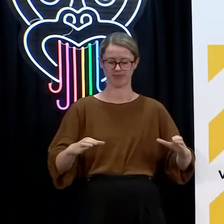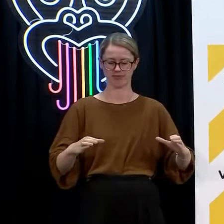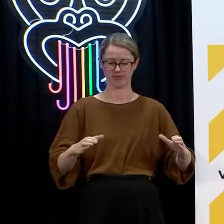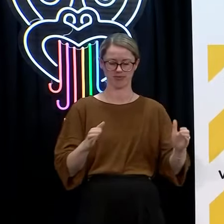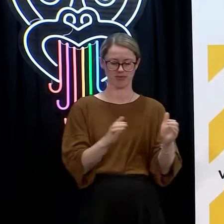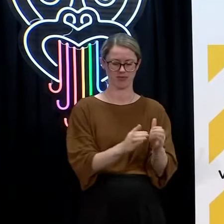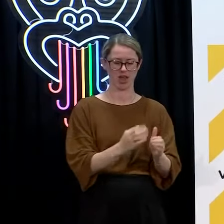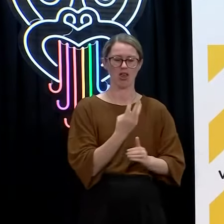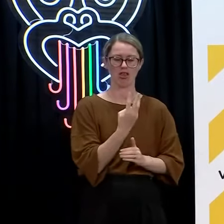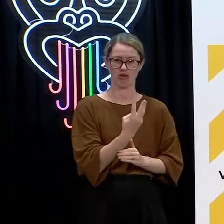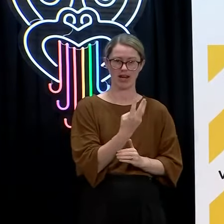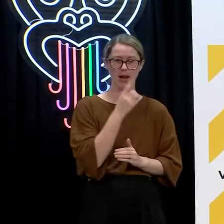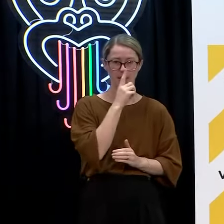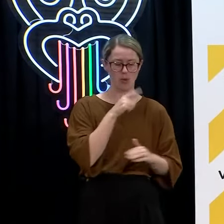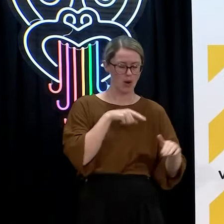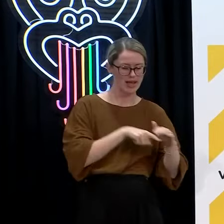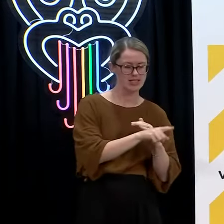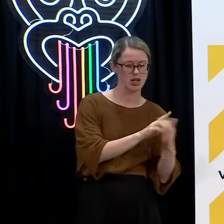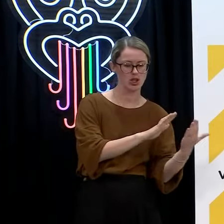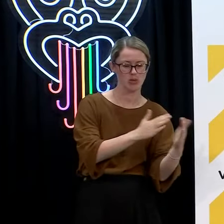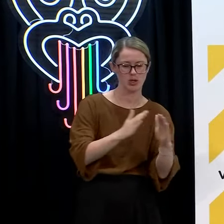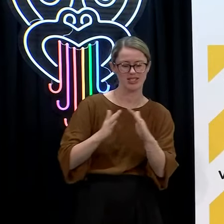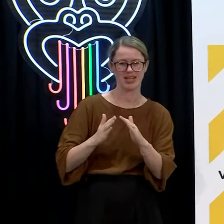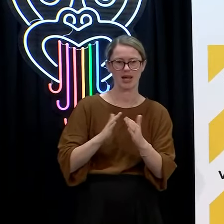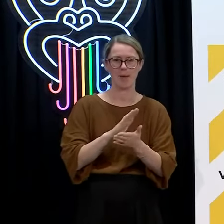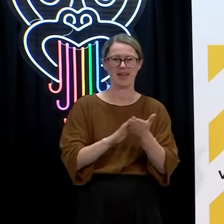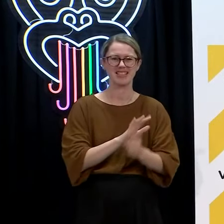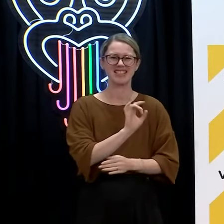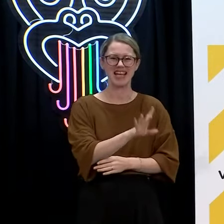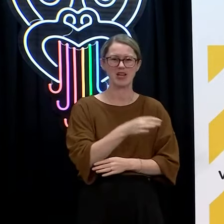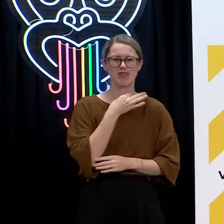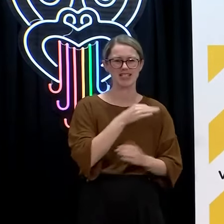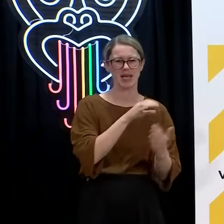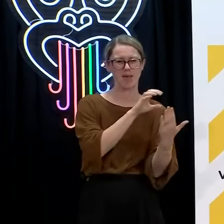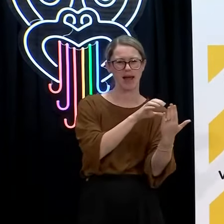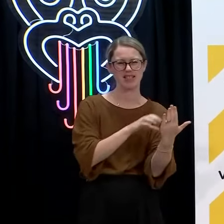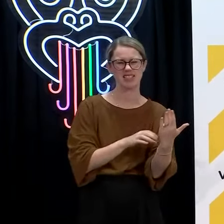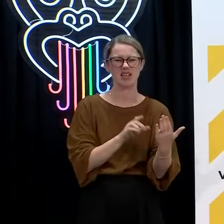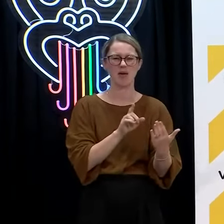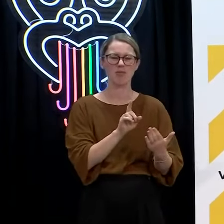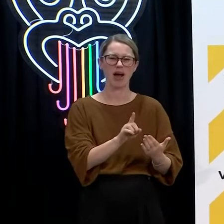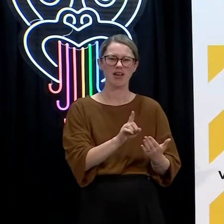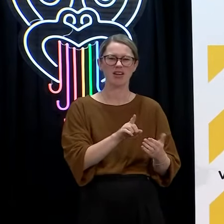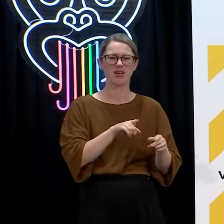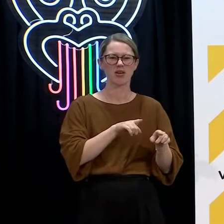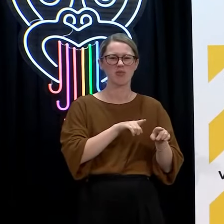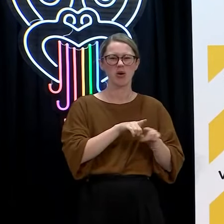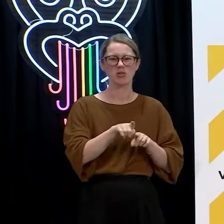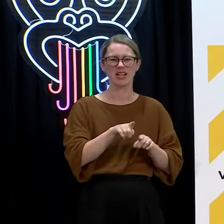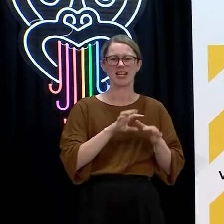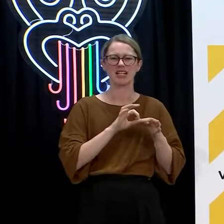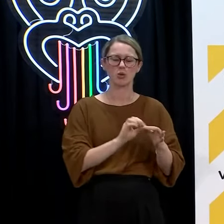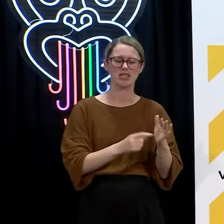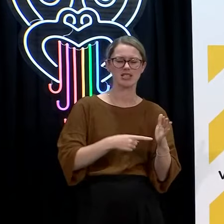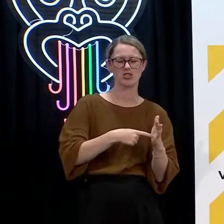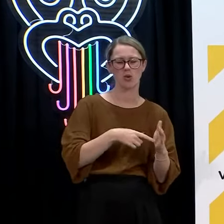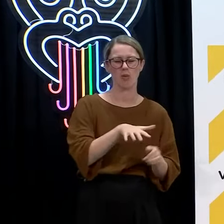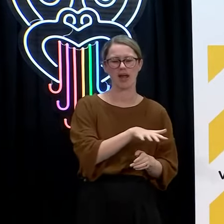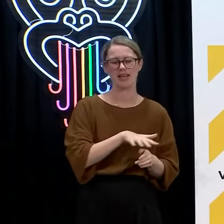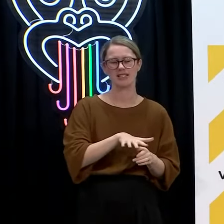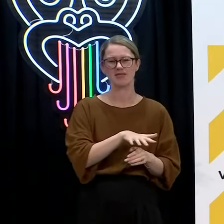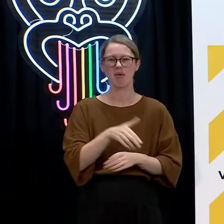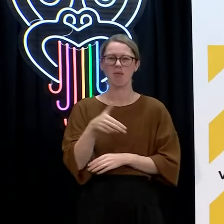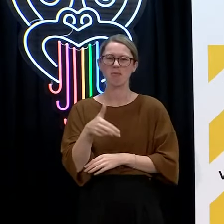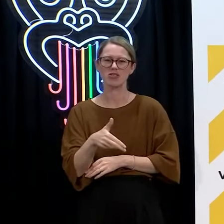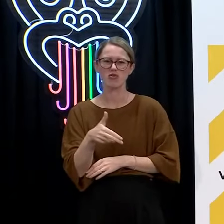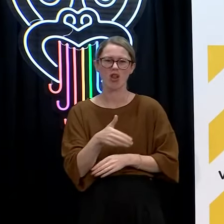3 were infectious in the community, creating 10 exposure events. However, these were all largely essential businesses such as petrol